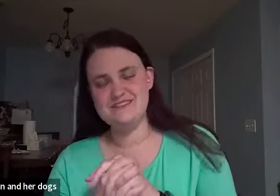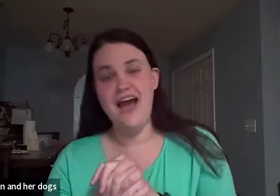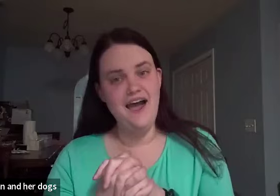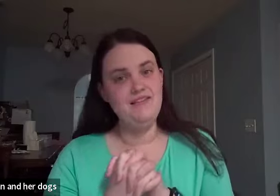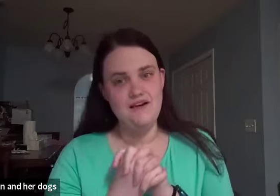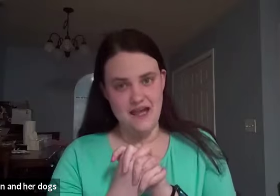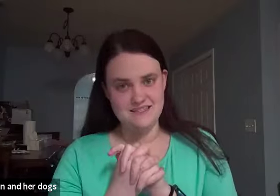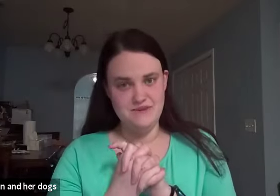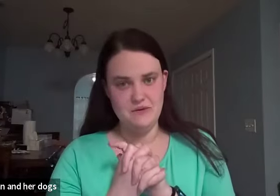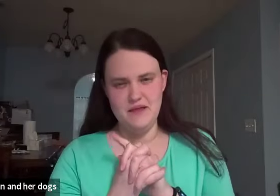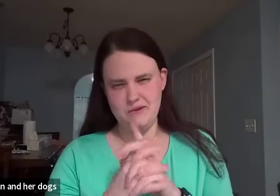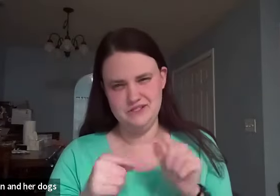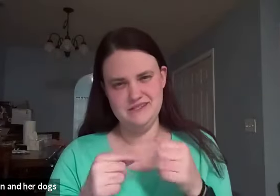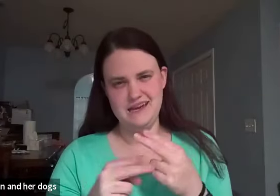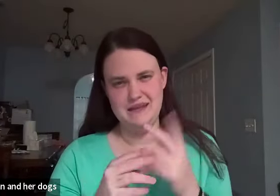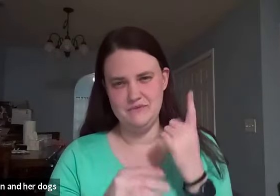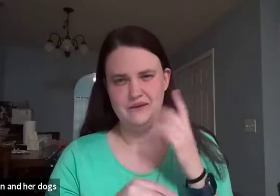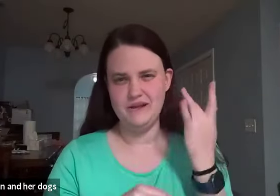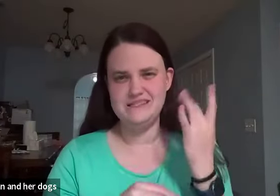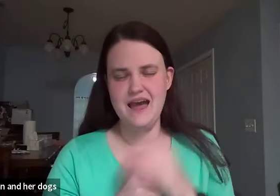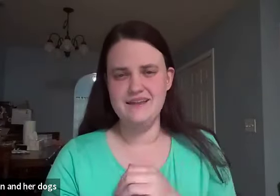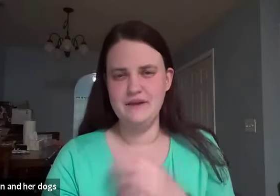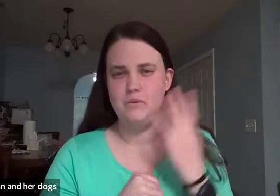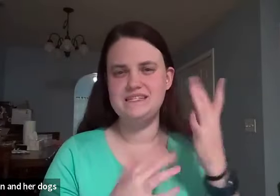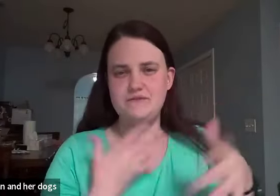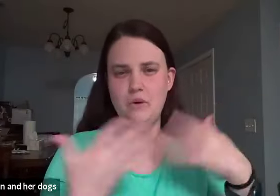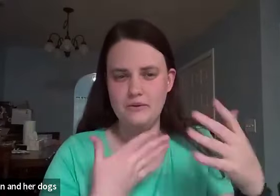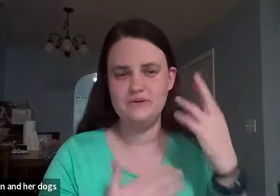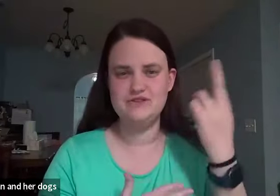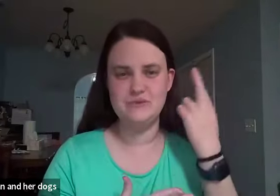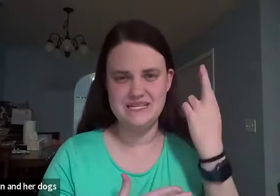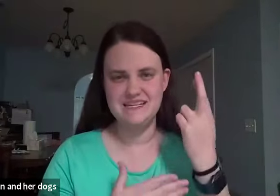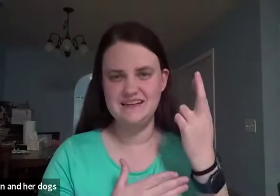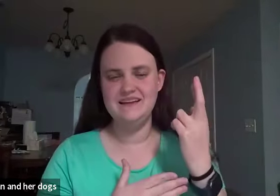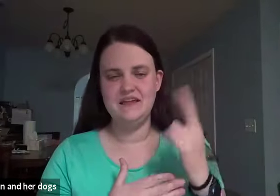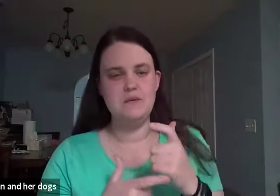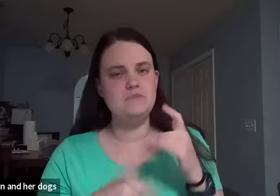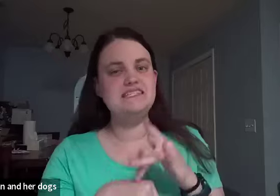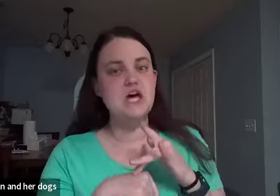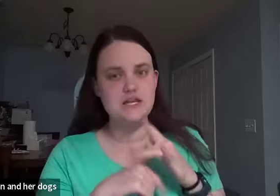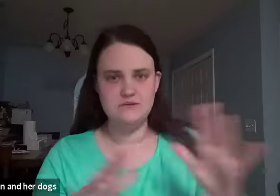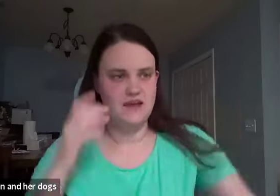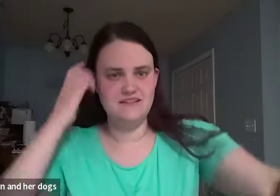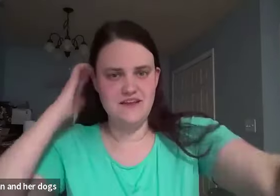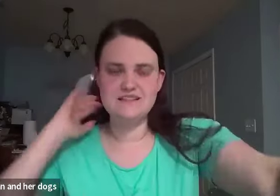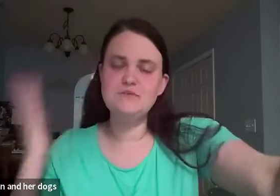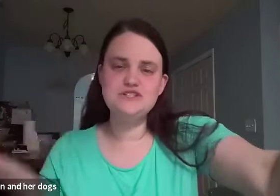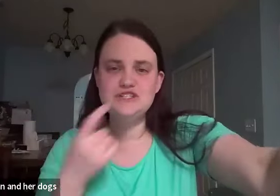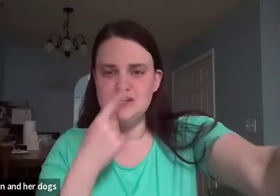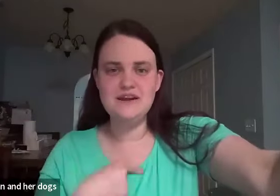those. I love asking people, I'm like, what's your sign name? Like, what's that? Like, what's it for? Like, what's the reasoning? Like I'm obsessed with asking that because I'm always just